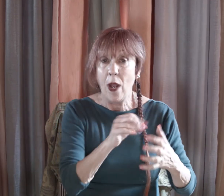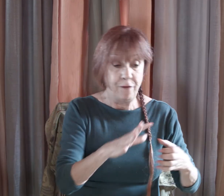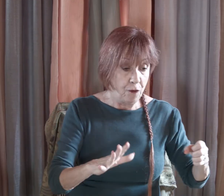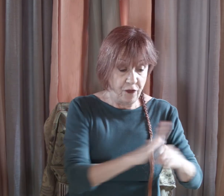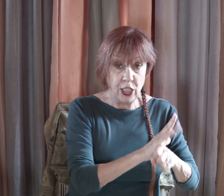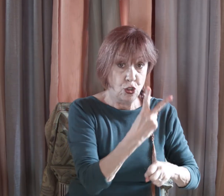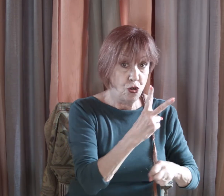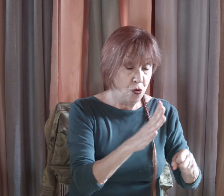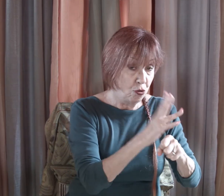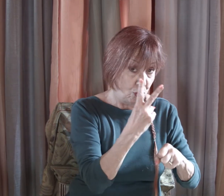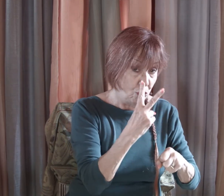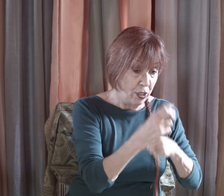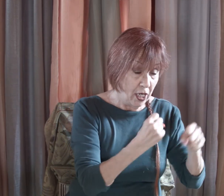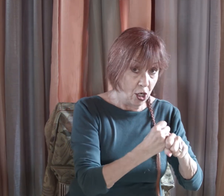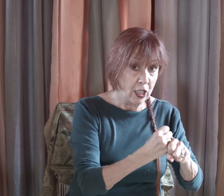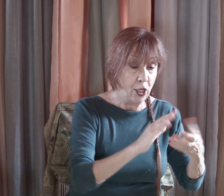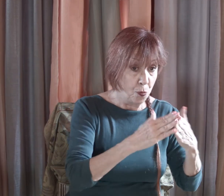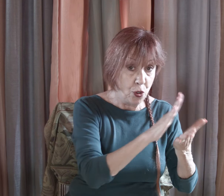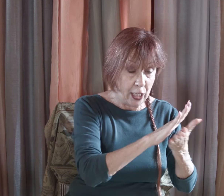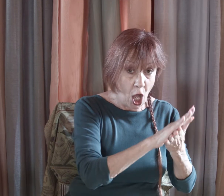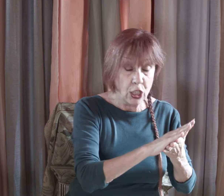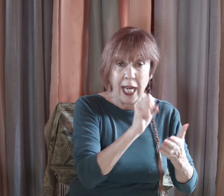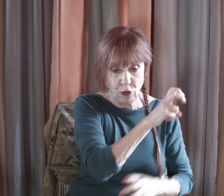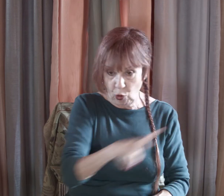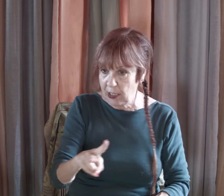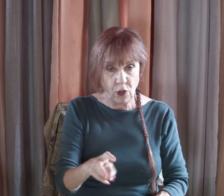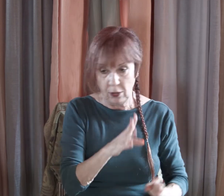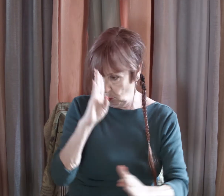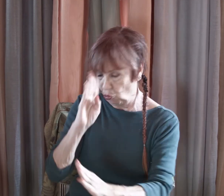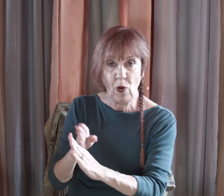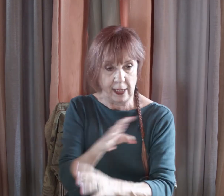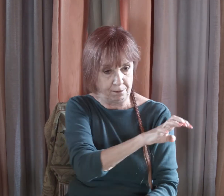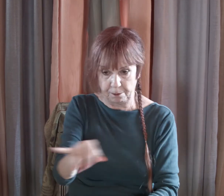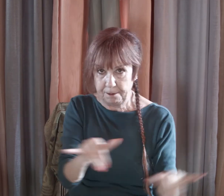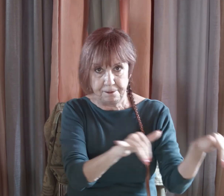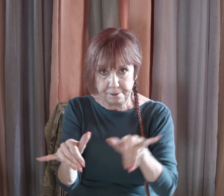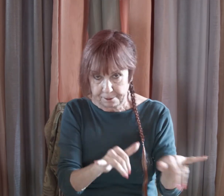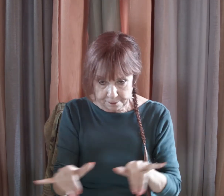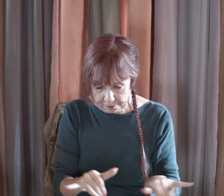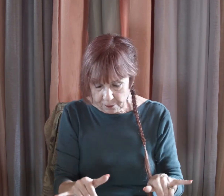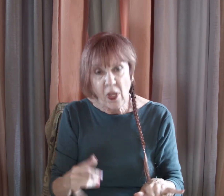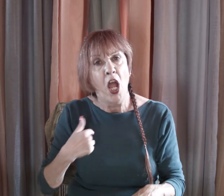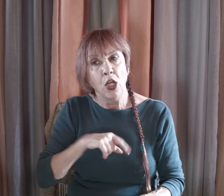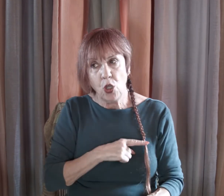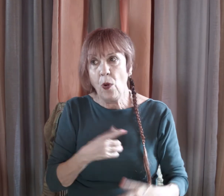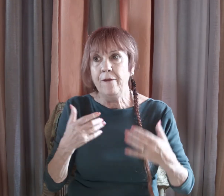you can transfer directly to a CSU or a UC. So we've already taken some steps to reduce